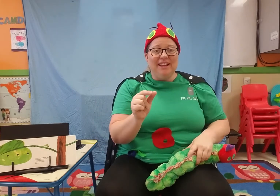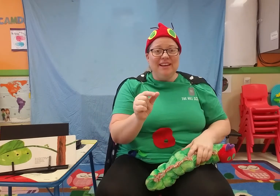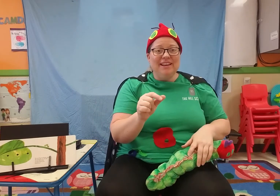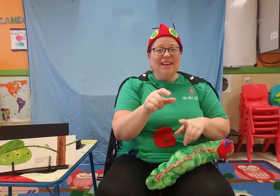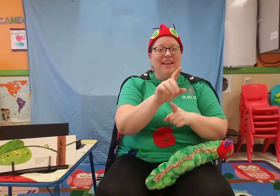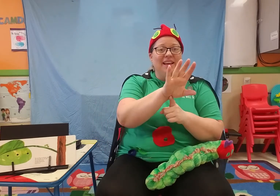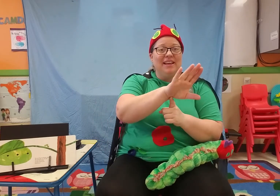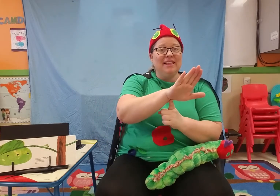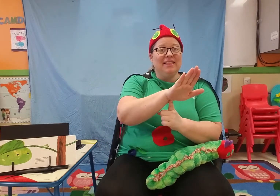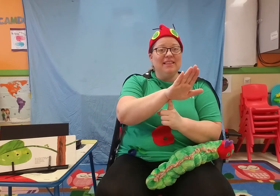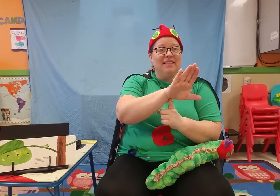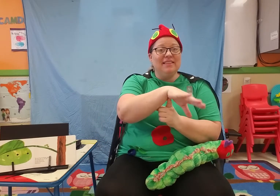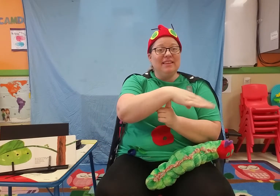green leaf.